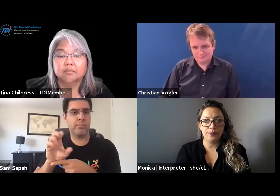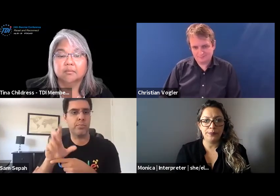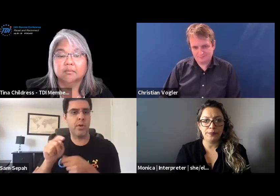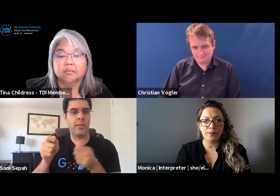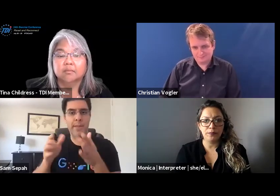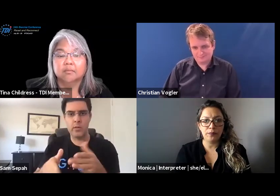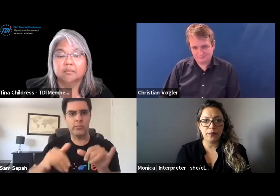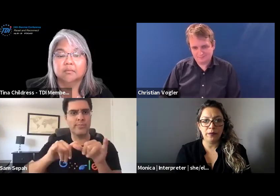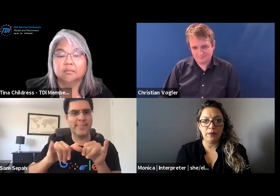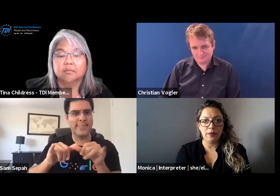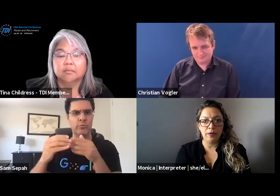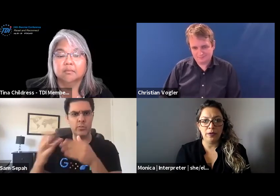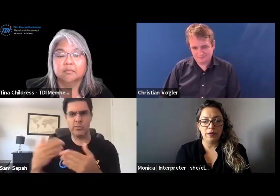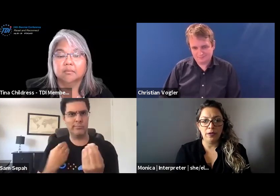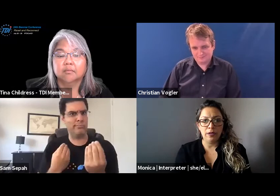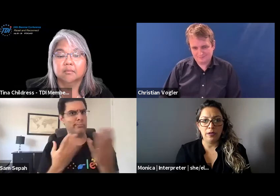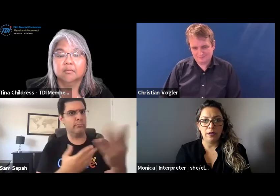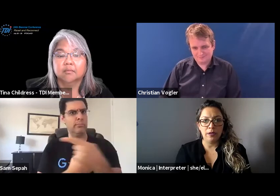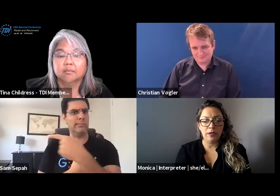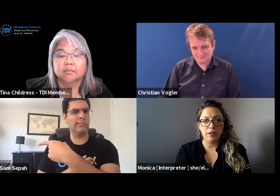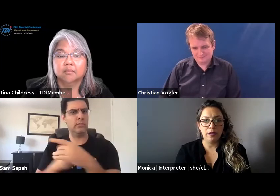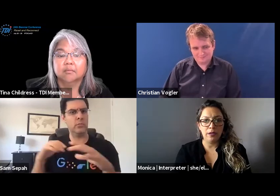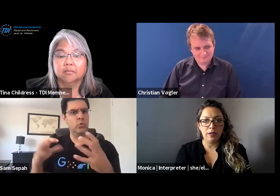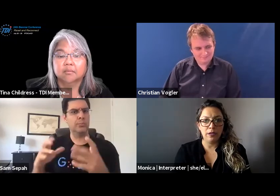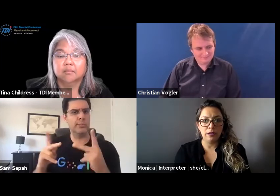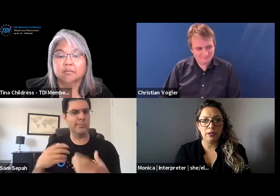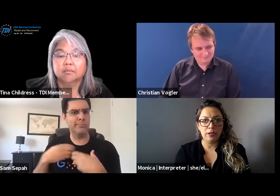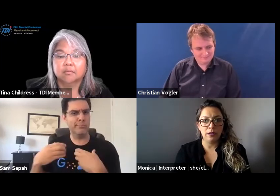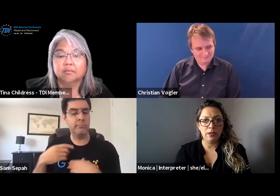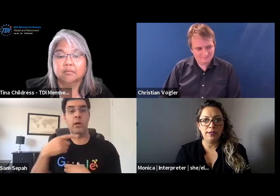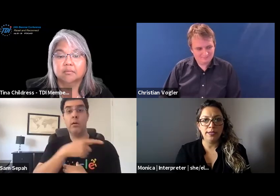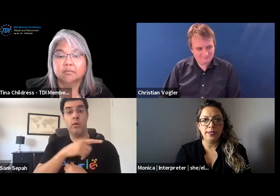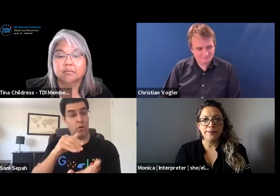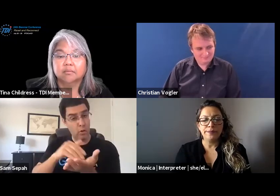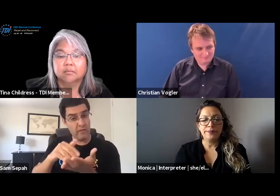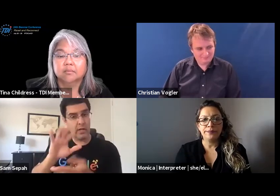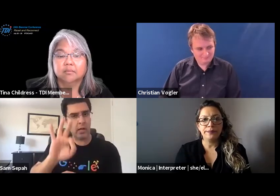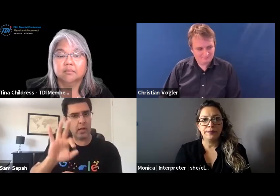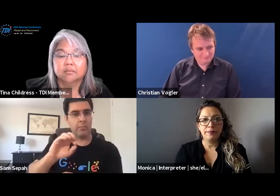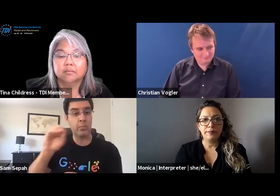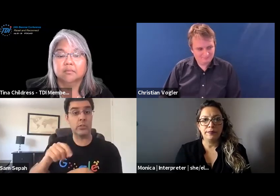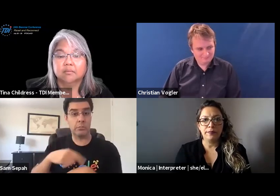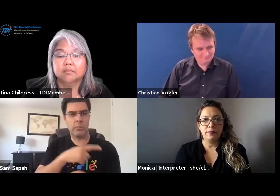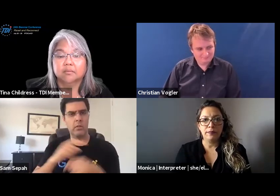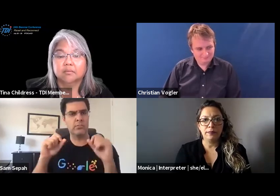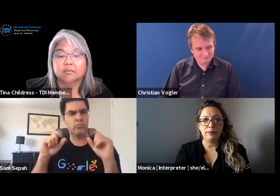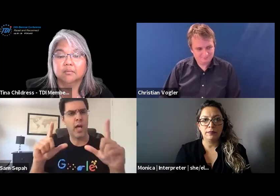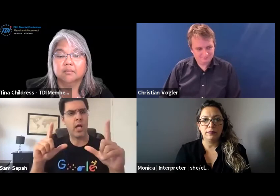to the product manager or the engineer lead and inform that we have this group of people who